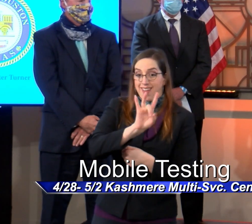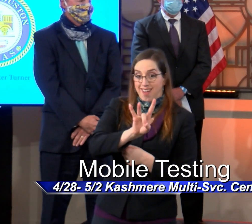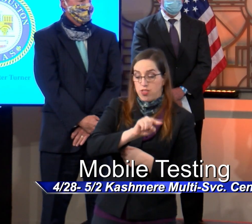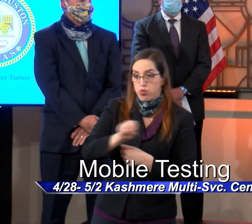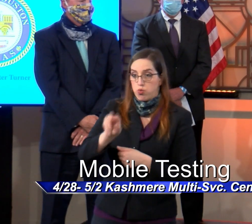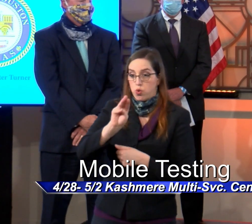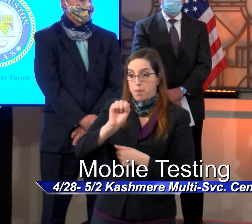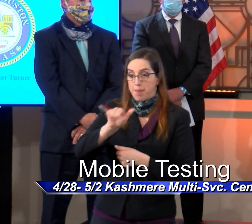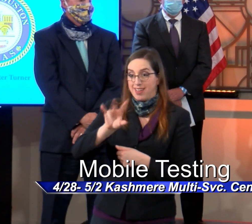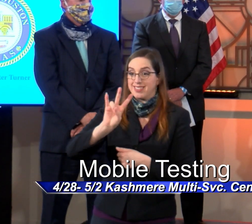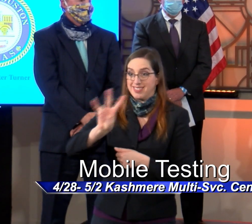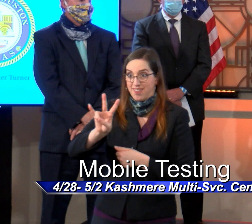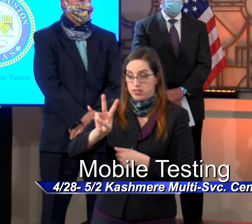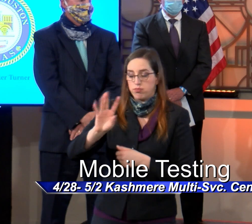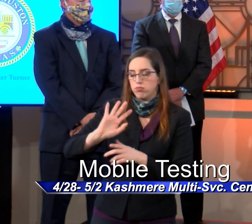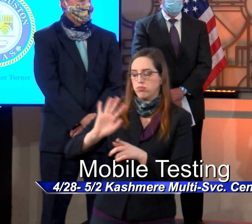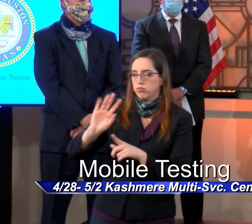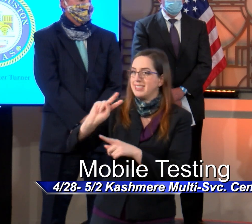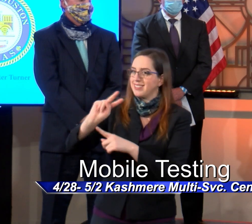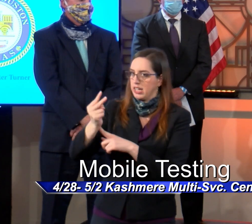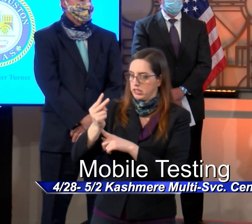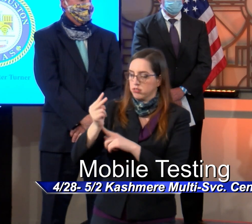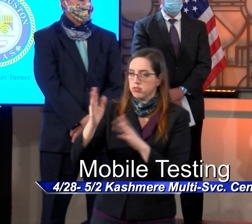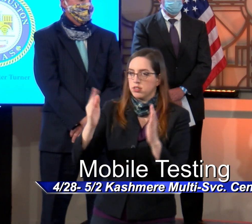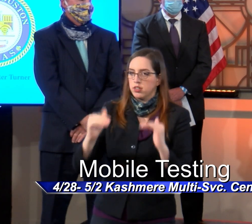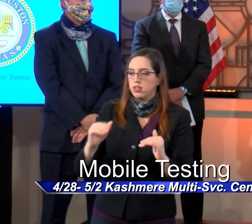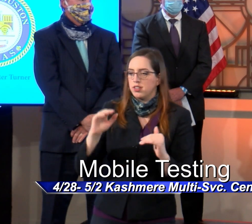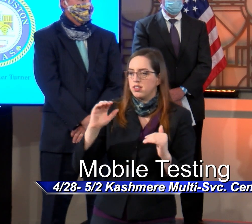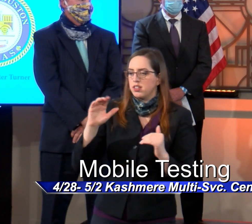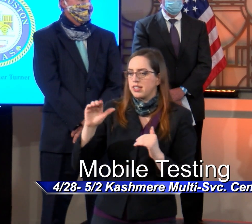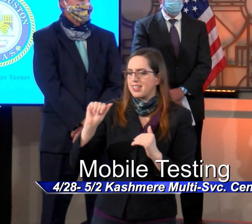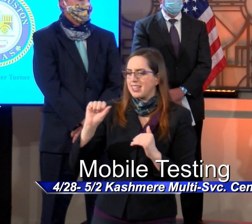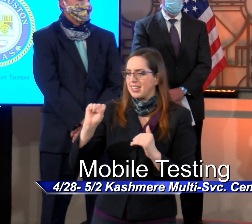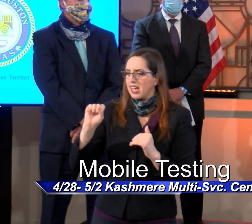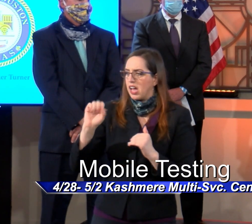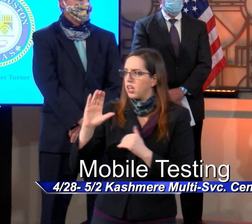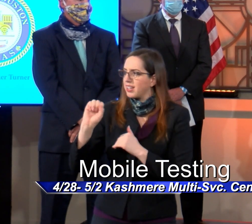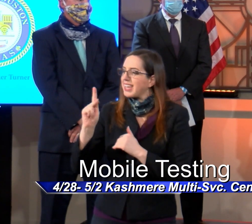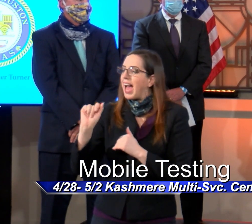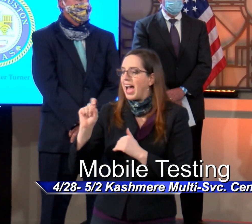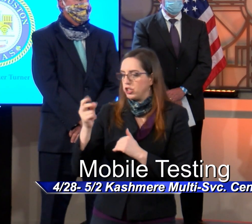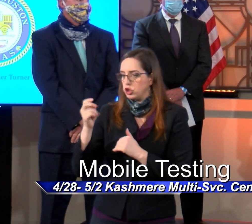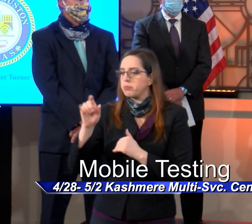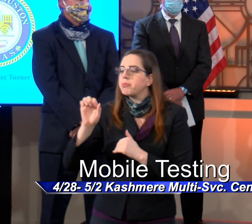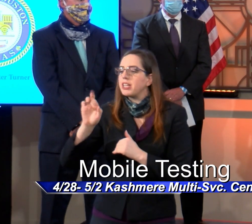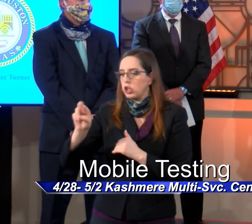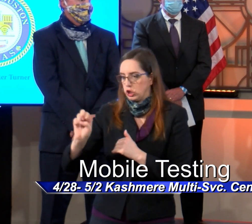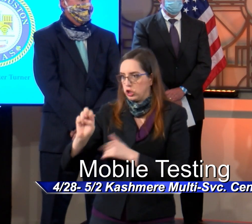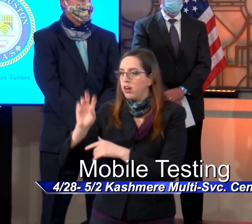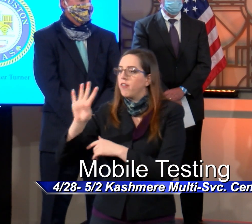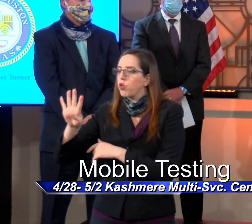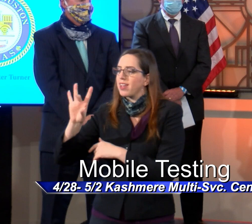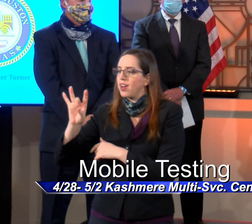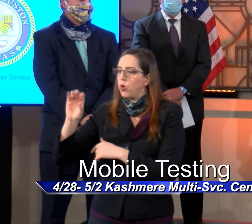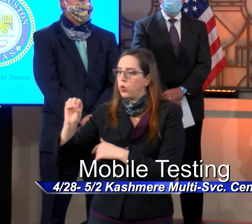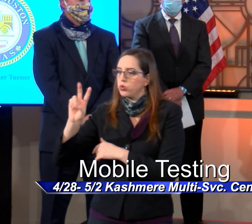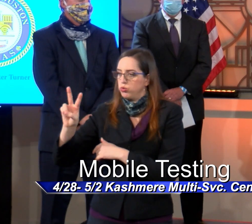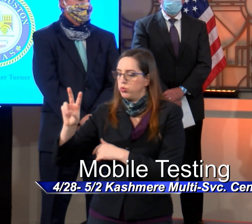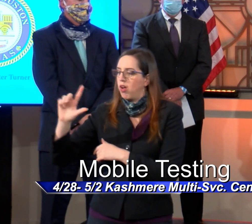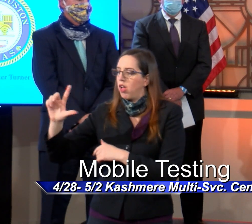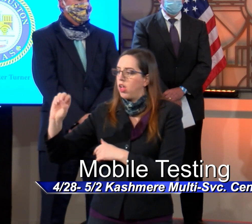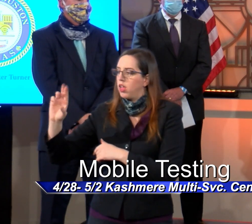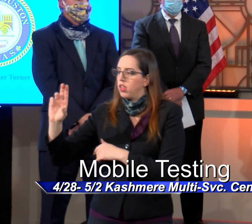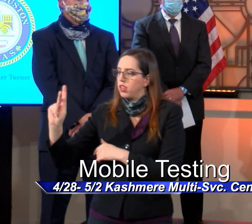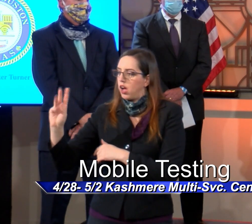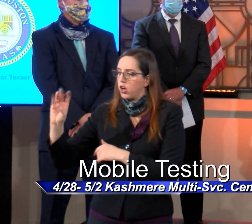the 2nd, the Kashmere Multi-Service Center, 4802 Lockwood Drive.